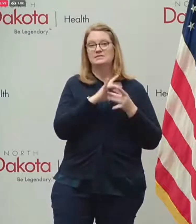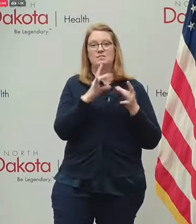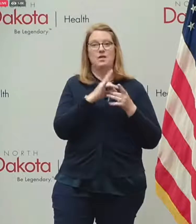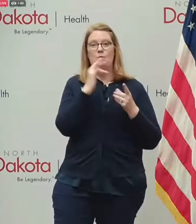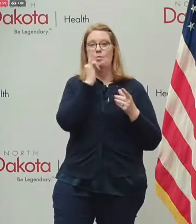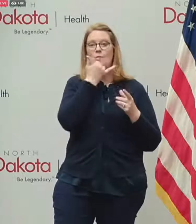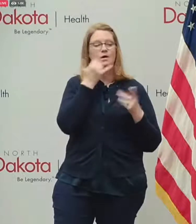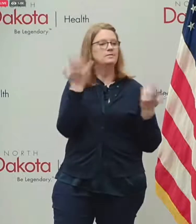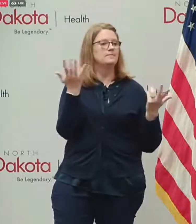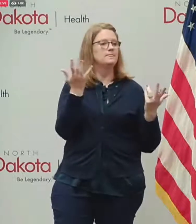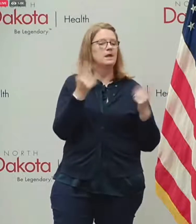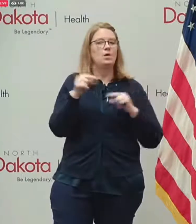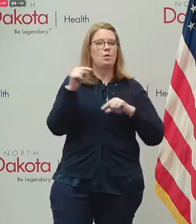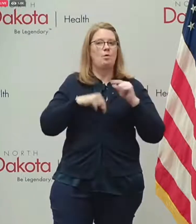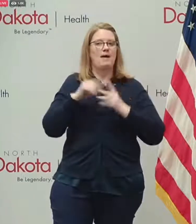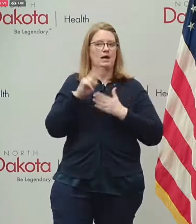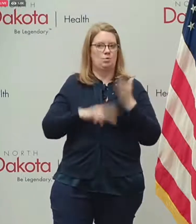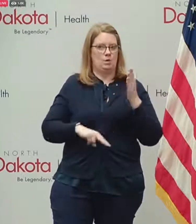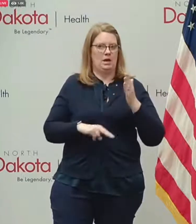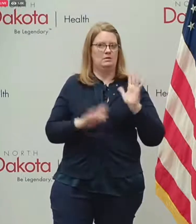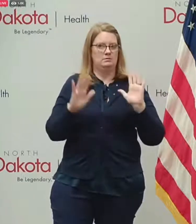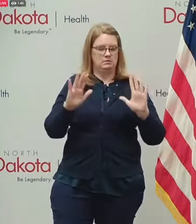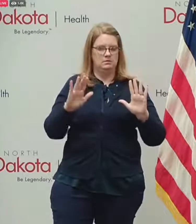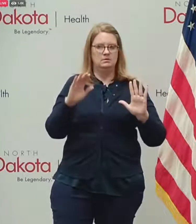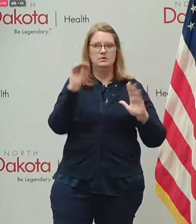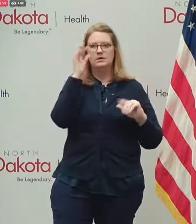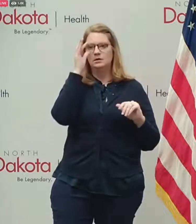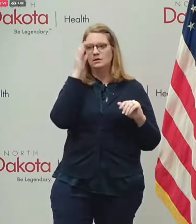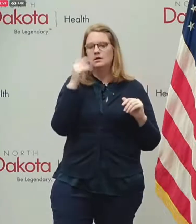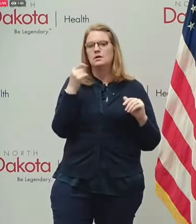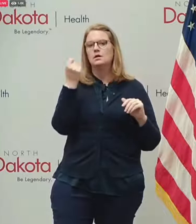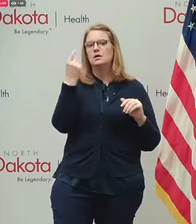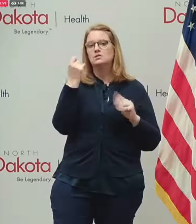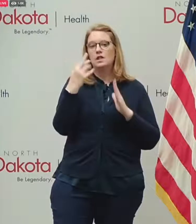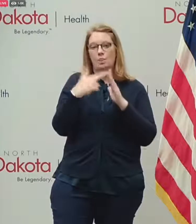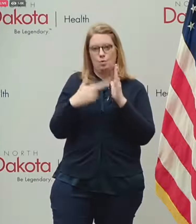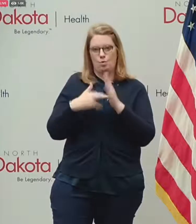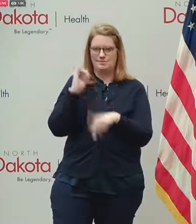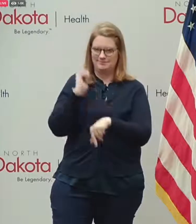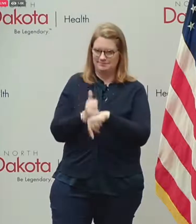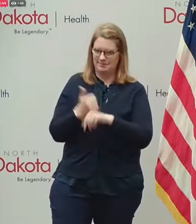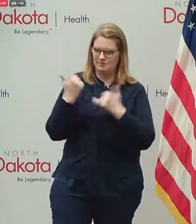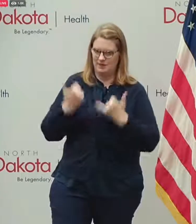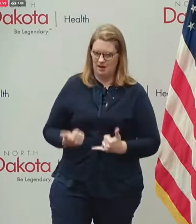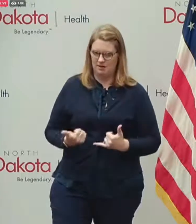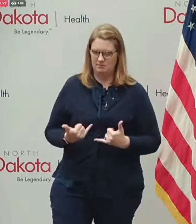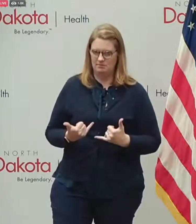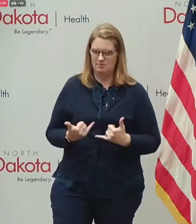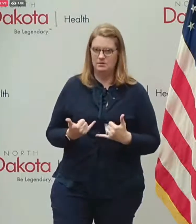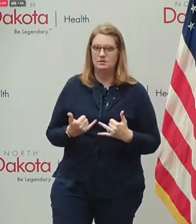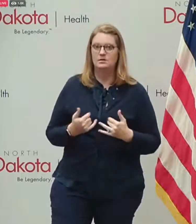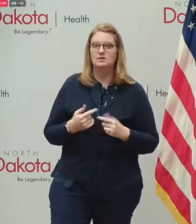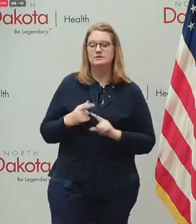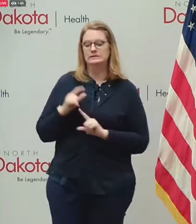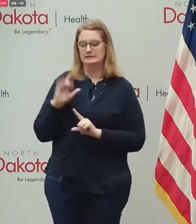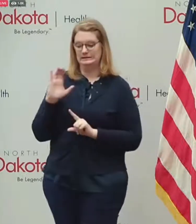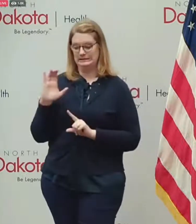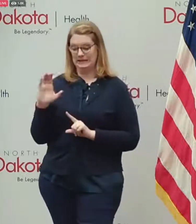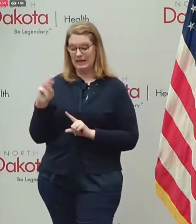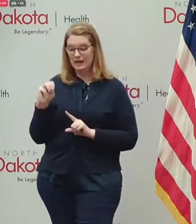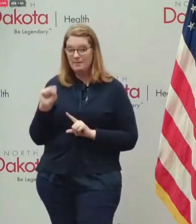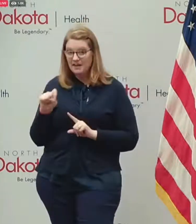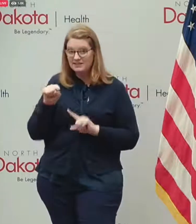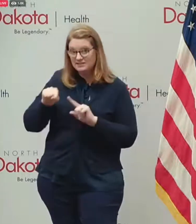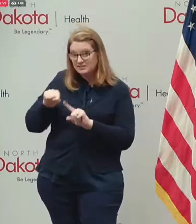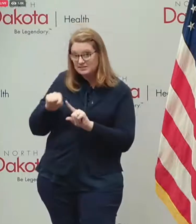and read that. But the rules are in place today. So what happens is CMS, which is a